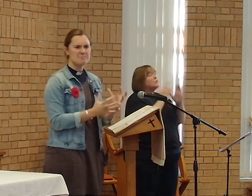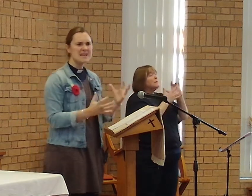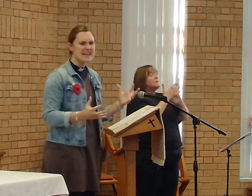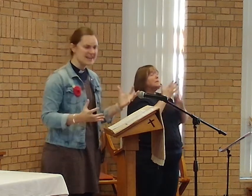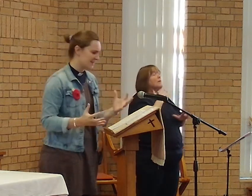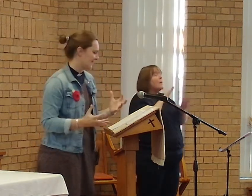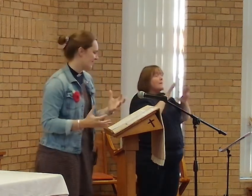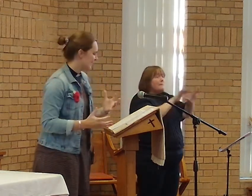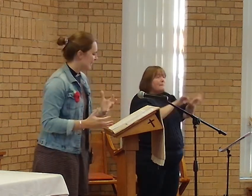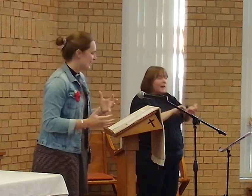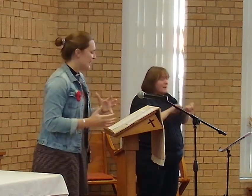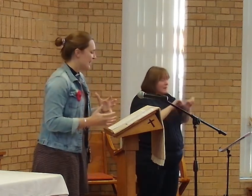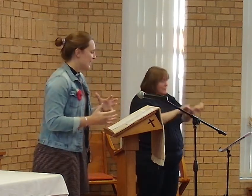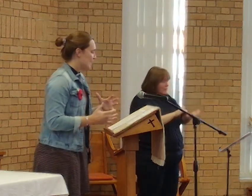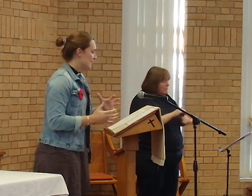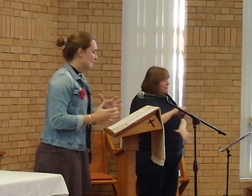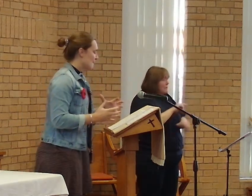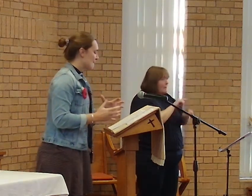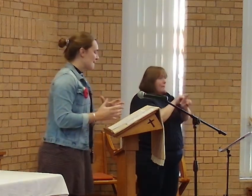does that even mean?